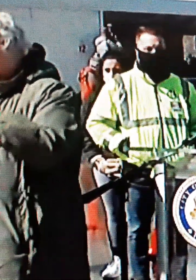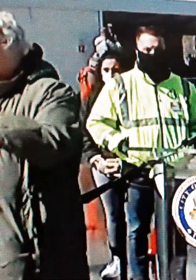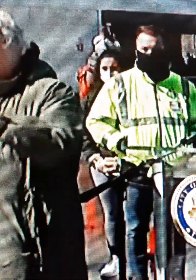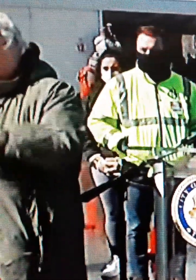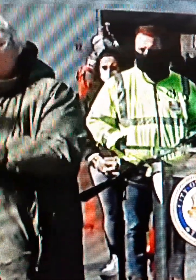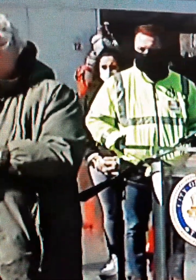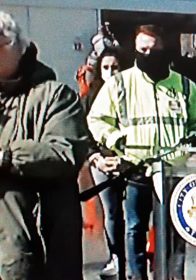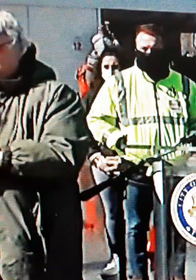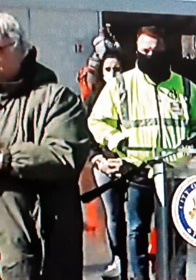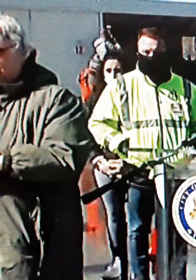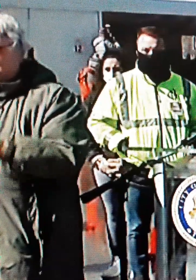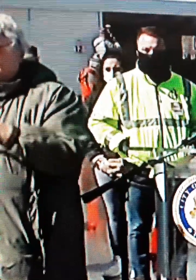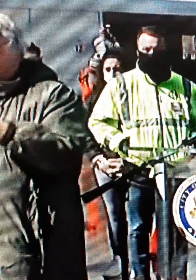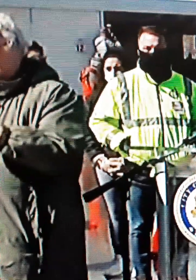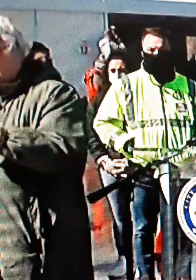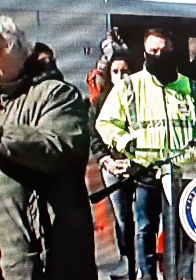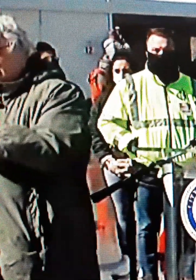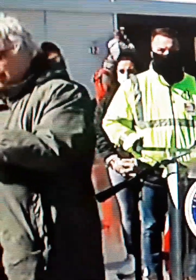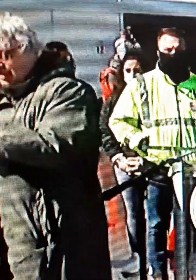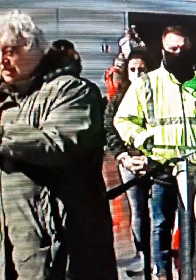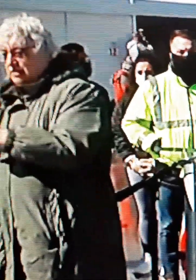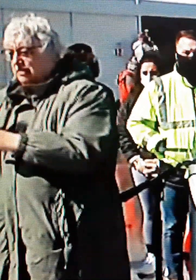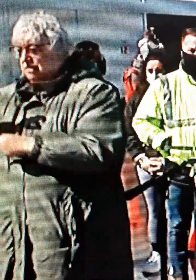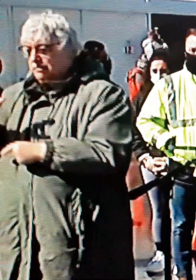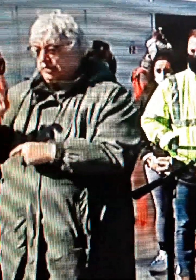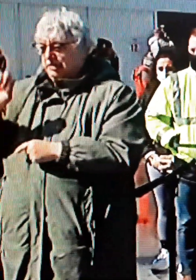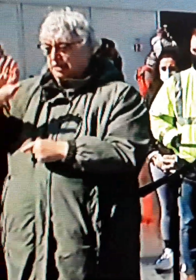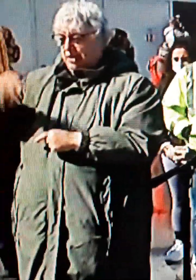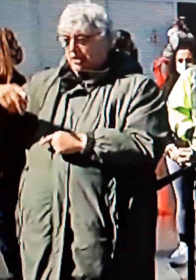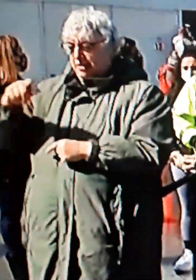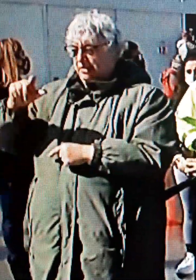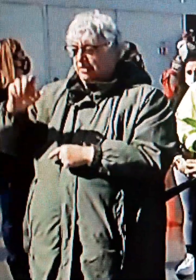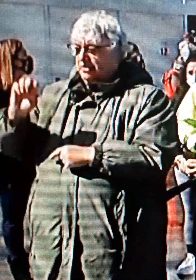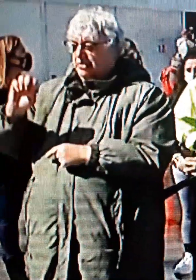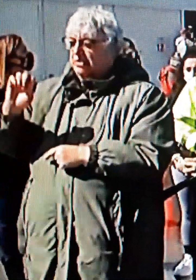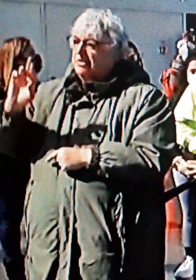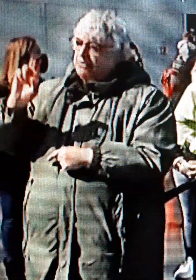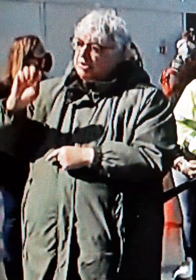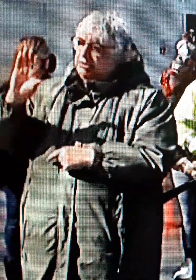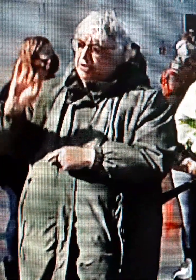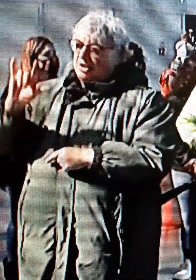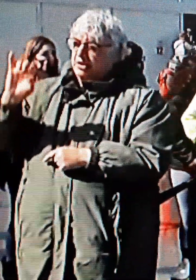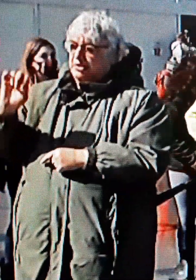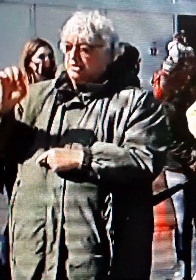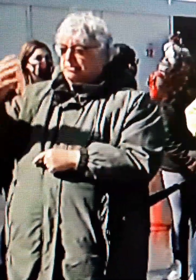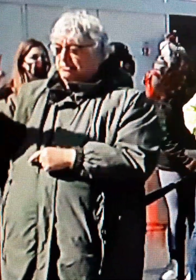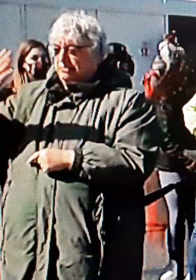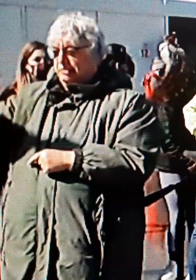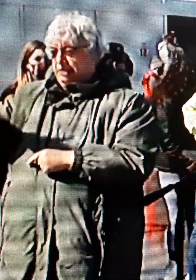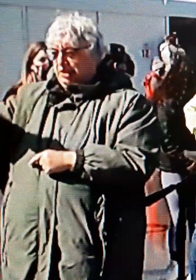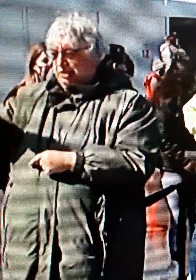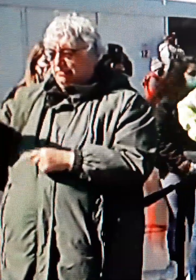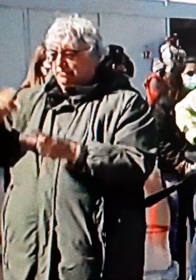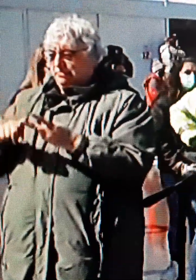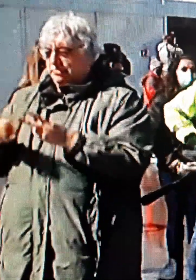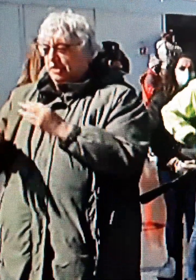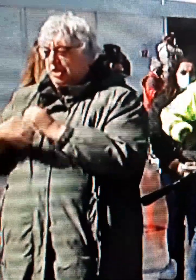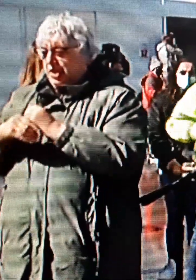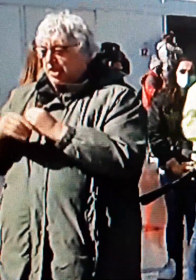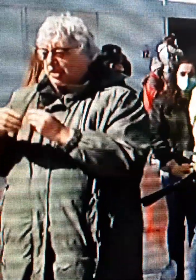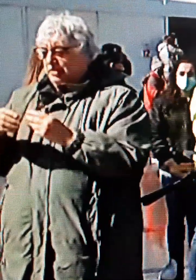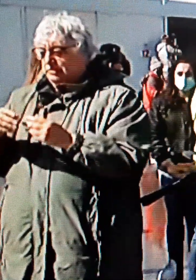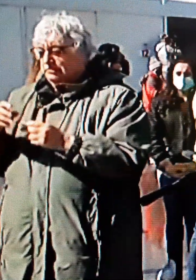black bins, but to get right back on schedule to picking up the green bins as well, and then to prepare to pick up that added